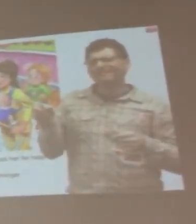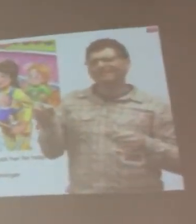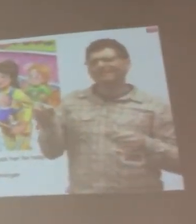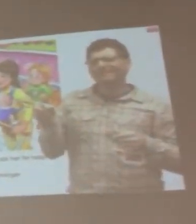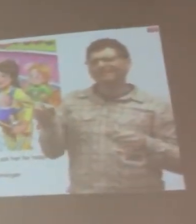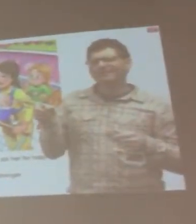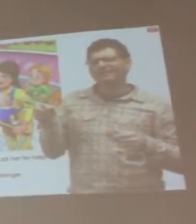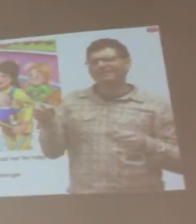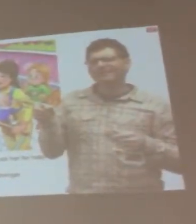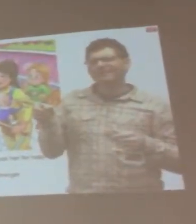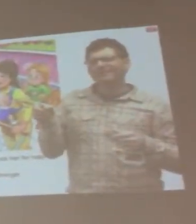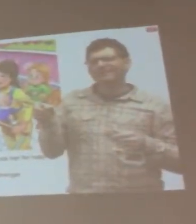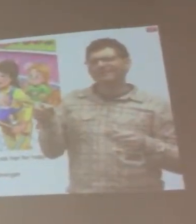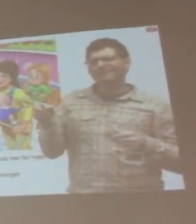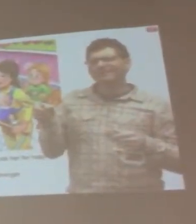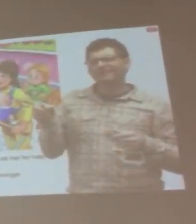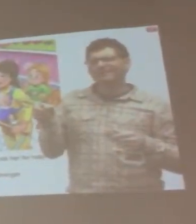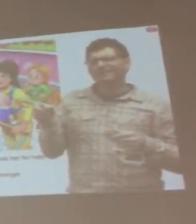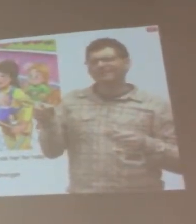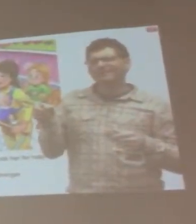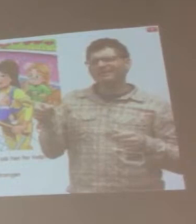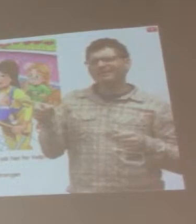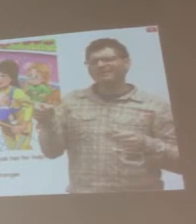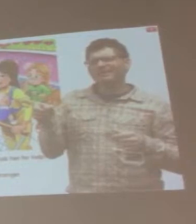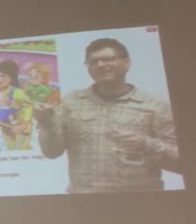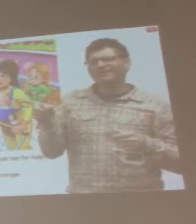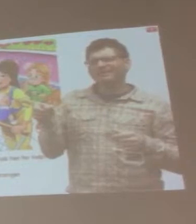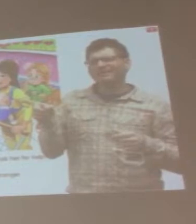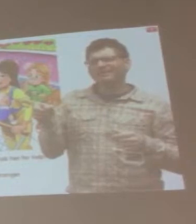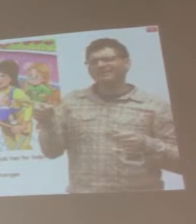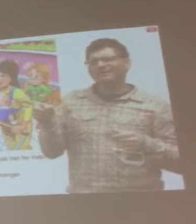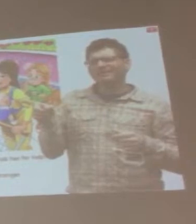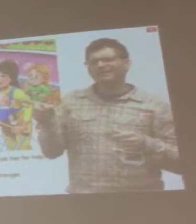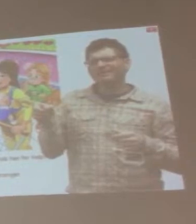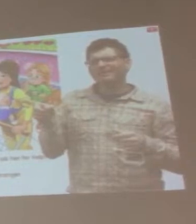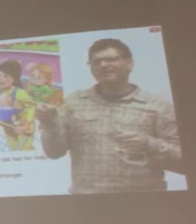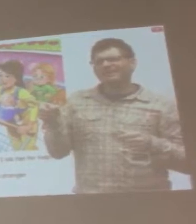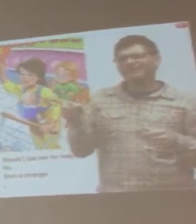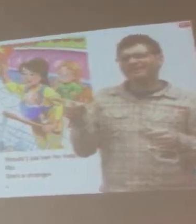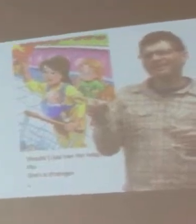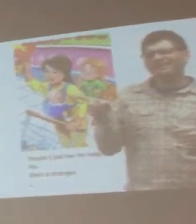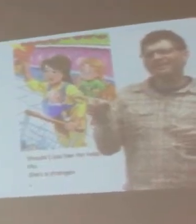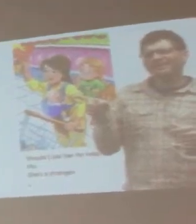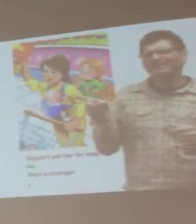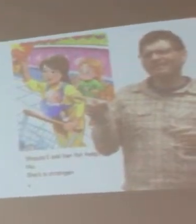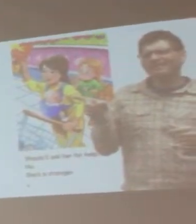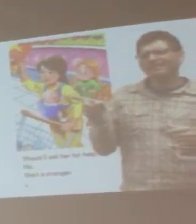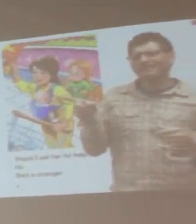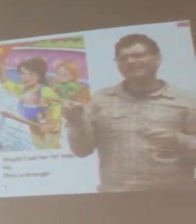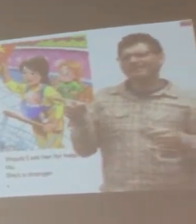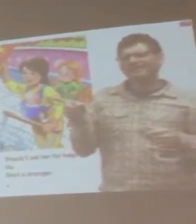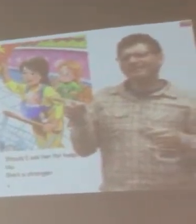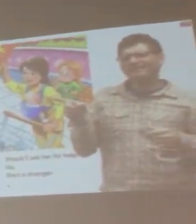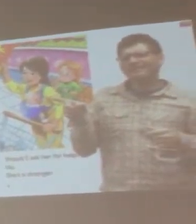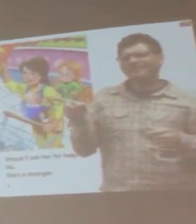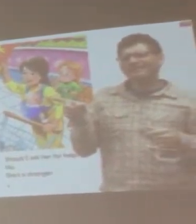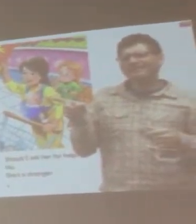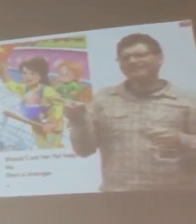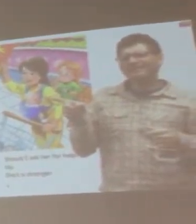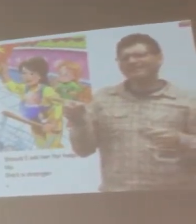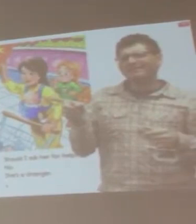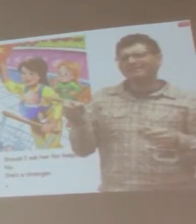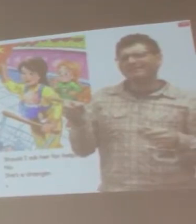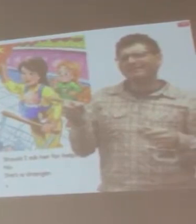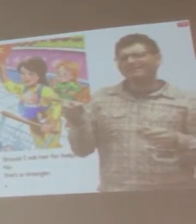Okay, I'm gonna set this up for you. This is our group of 3 third graders, and we were talking about safety. And so